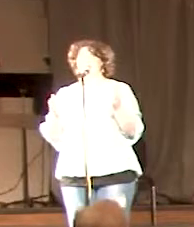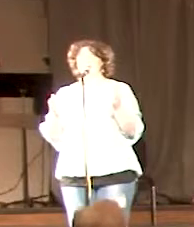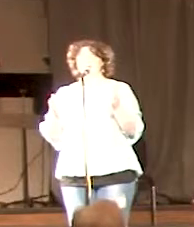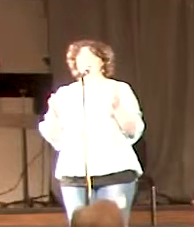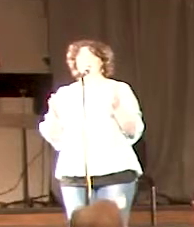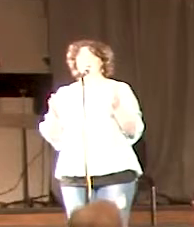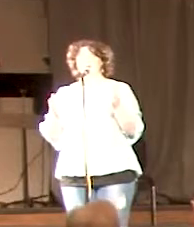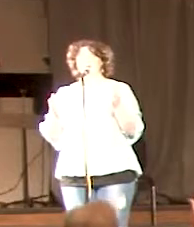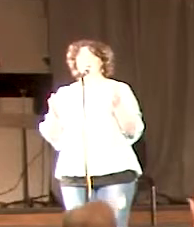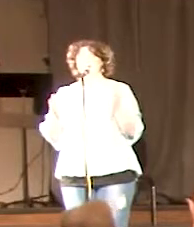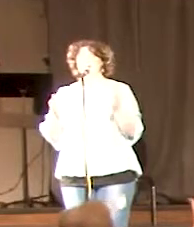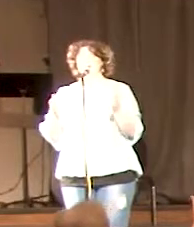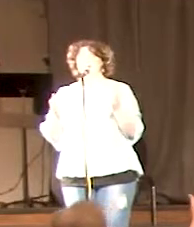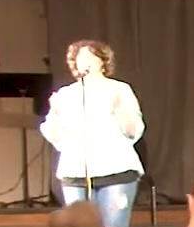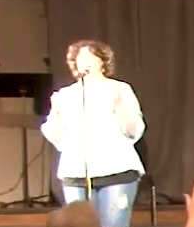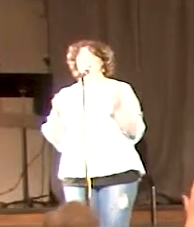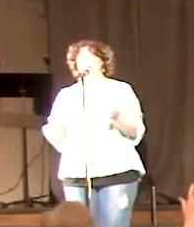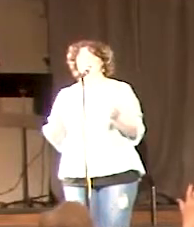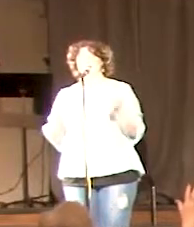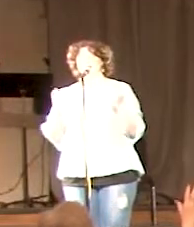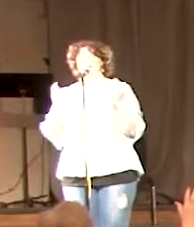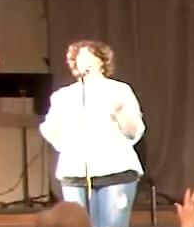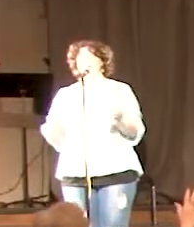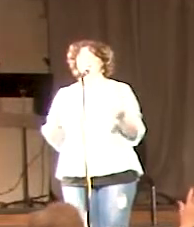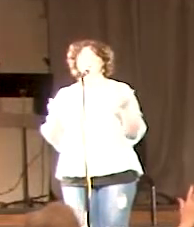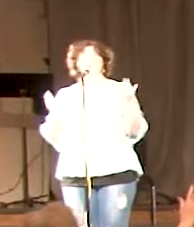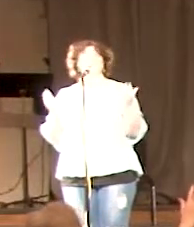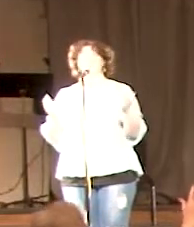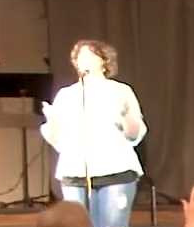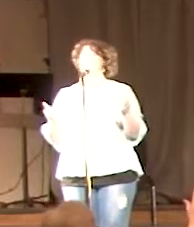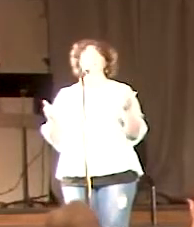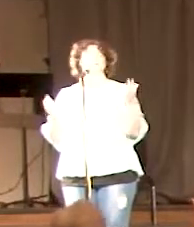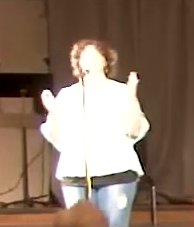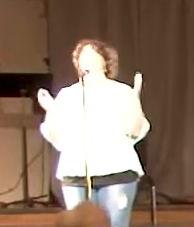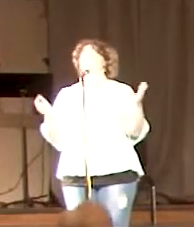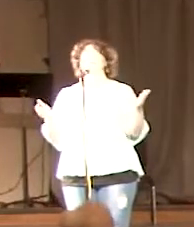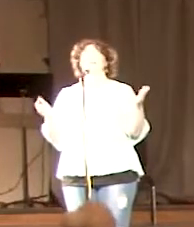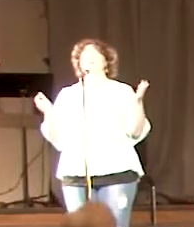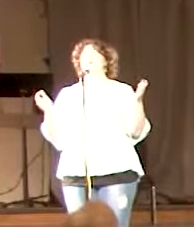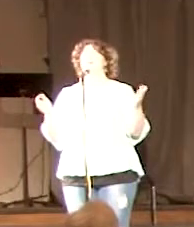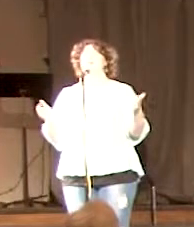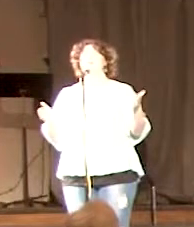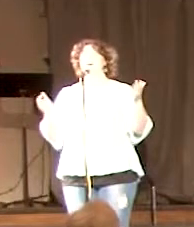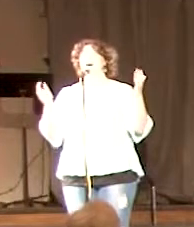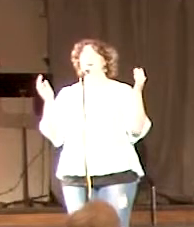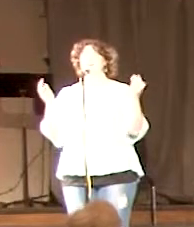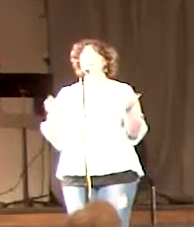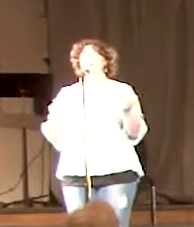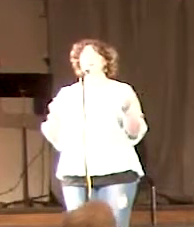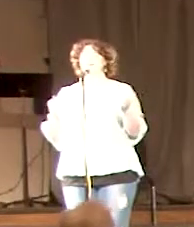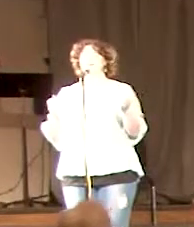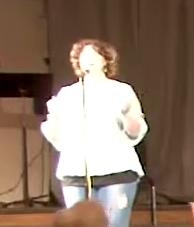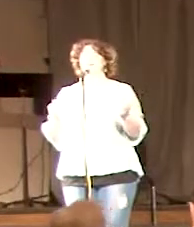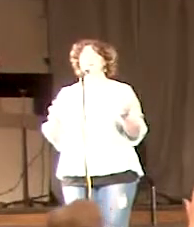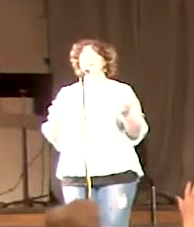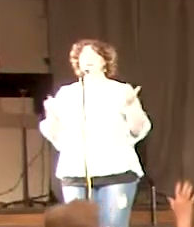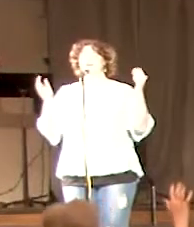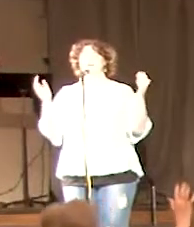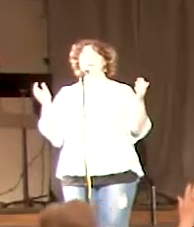down. You're never gonna let, you're never gonna let me down. 'Cause you are